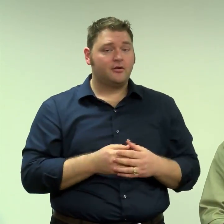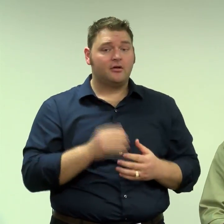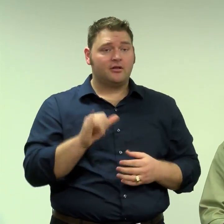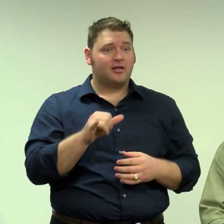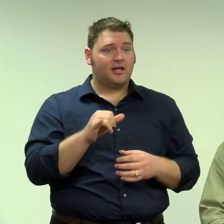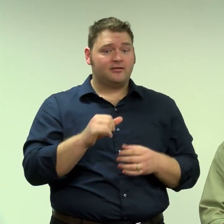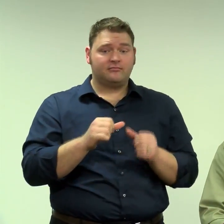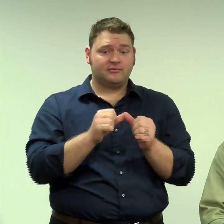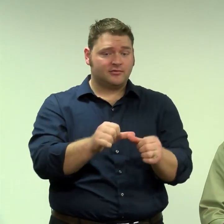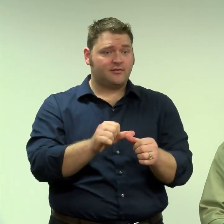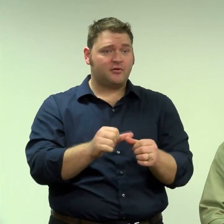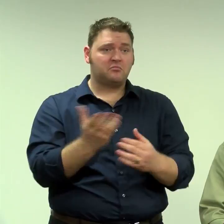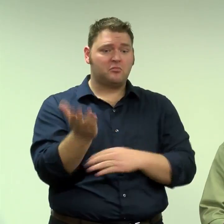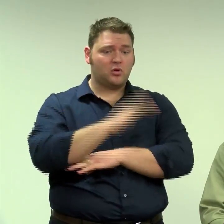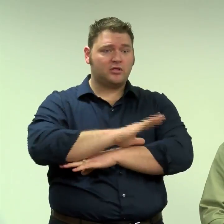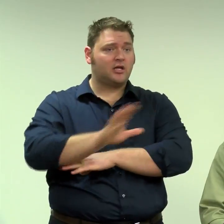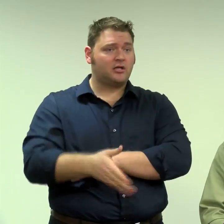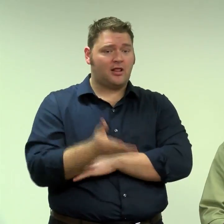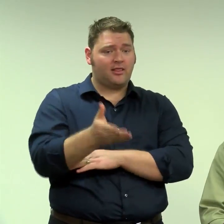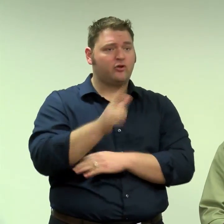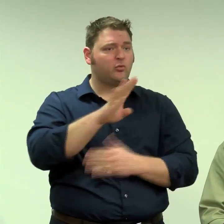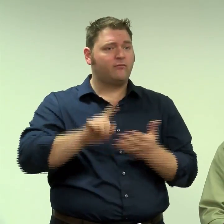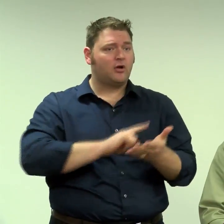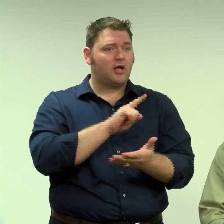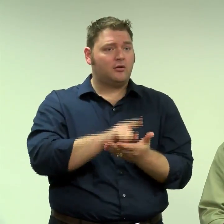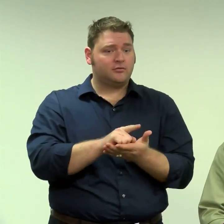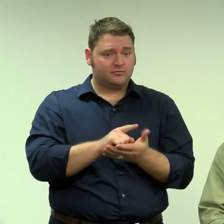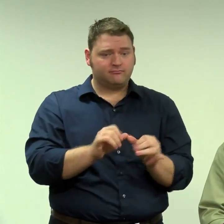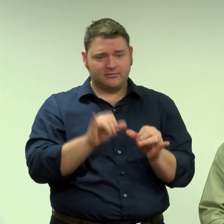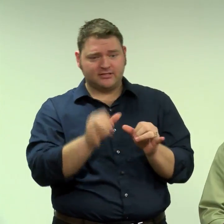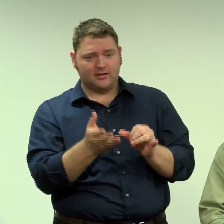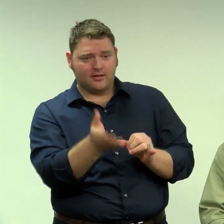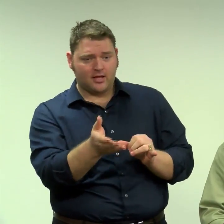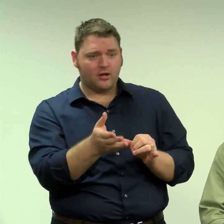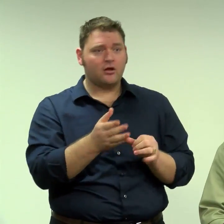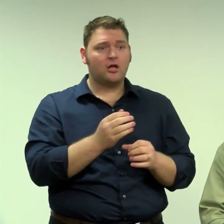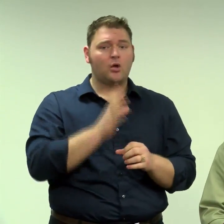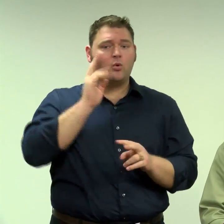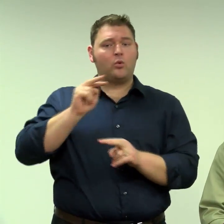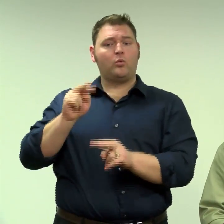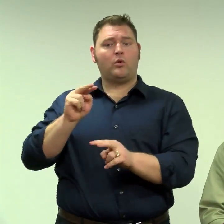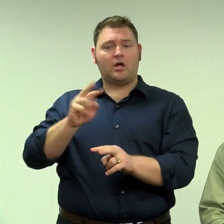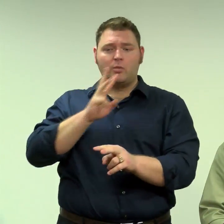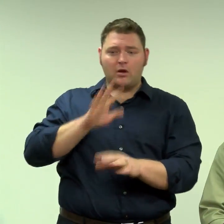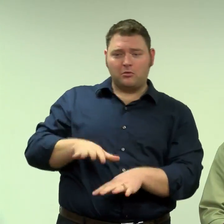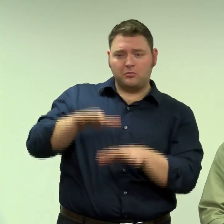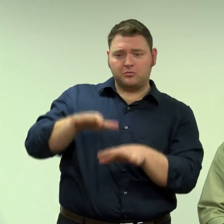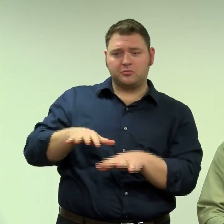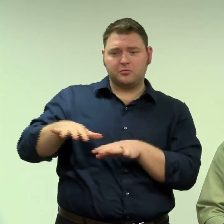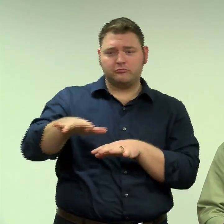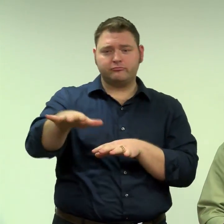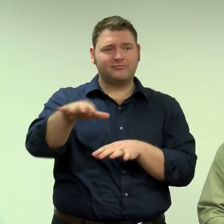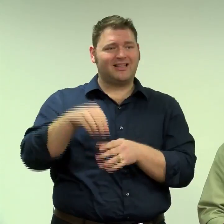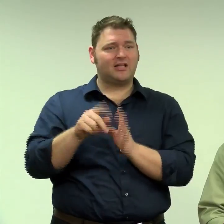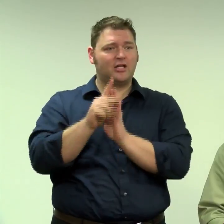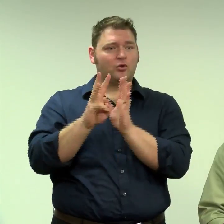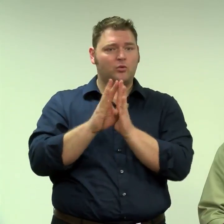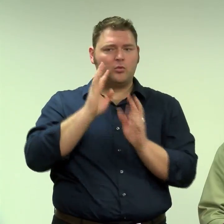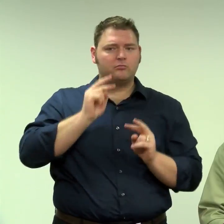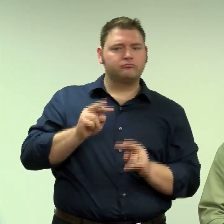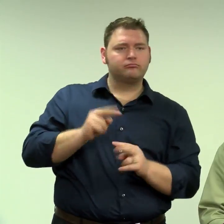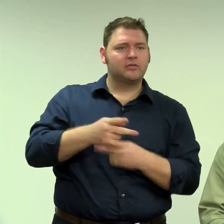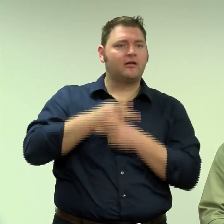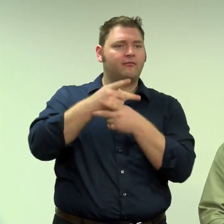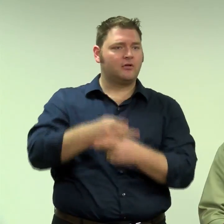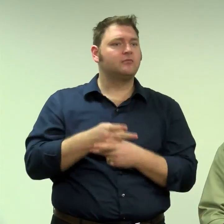be very important to see how the water continues to flow. But we are watching that area very carefully and I'm